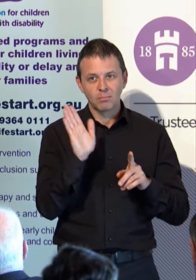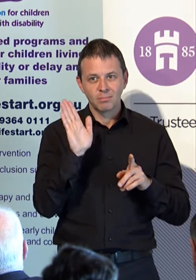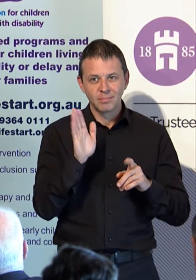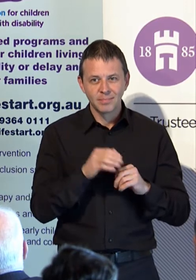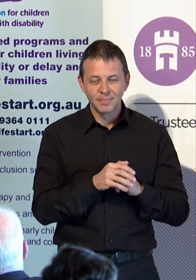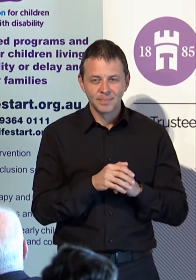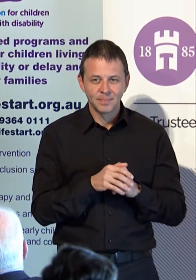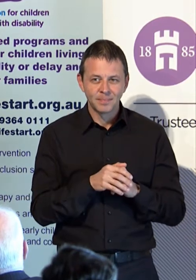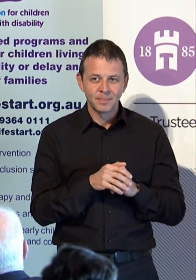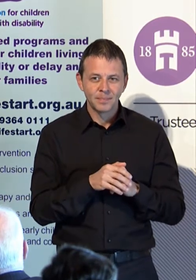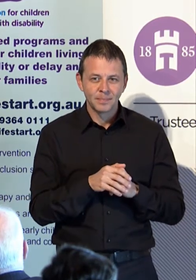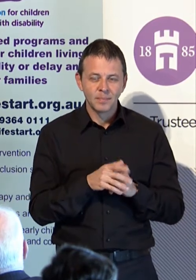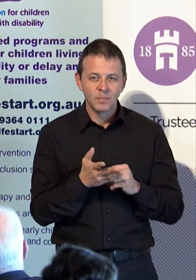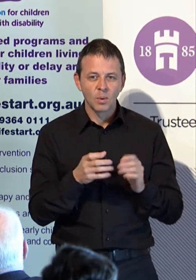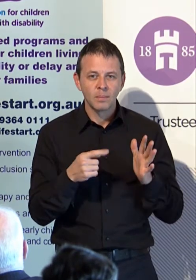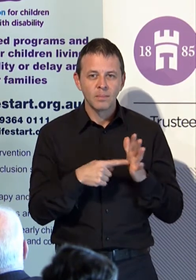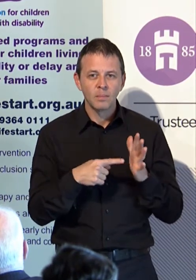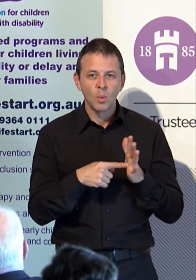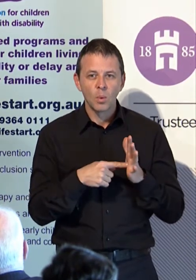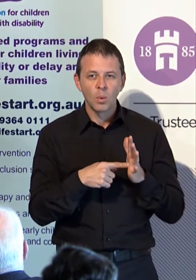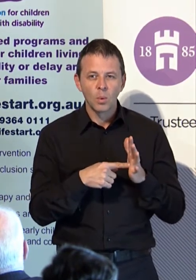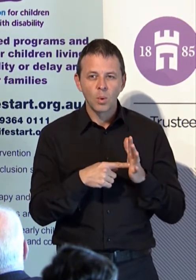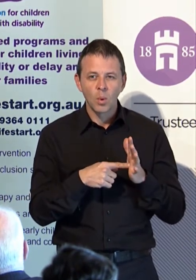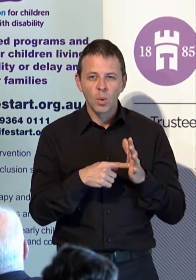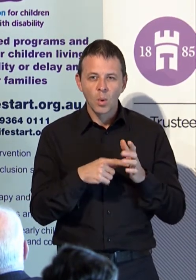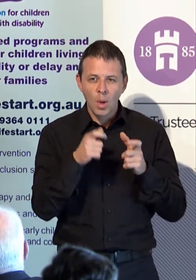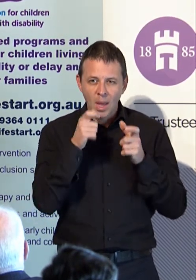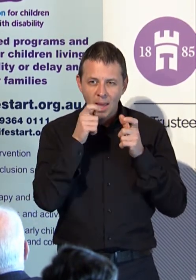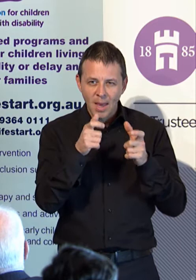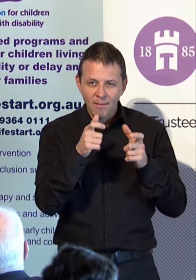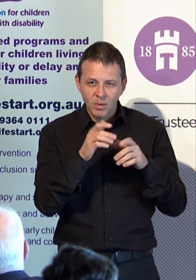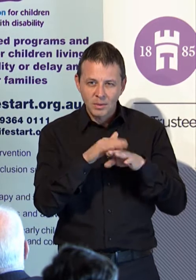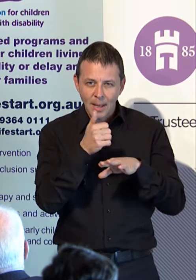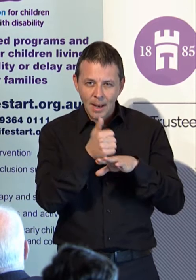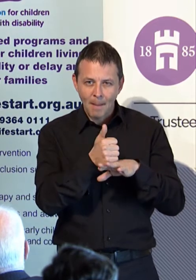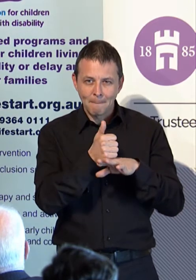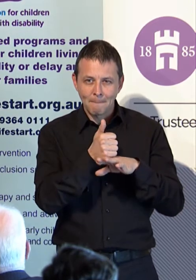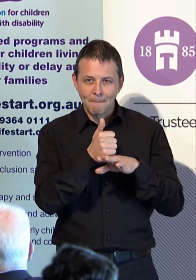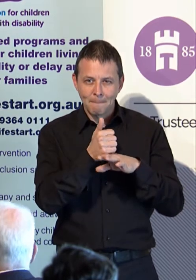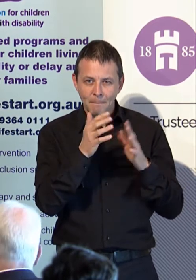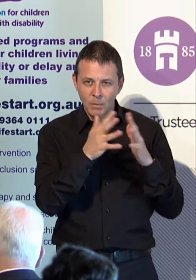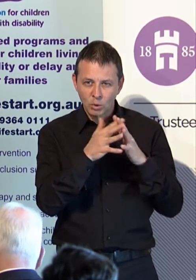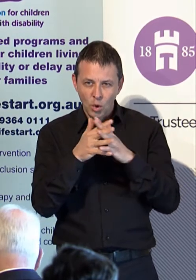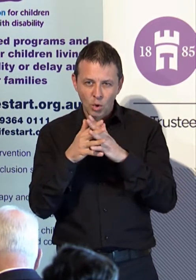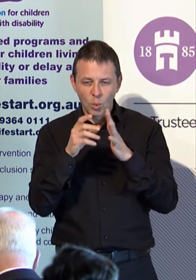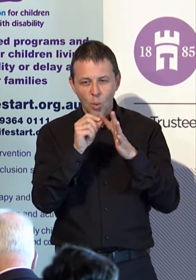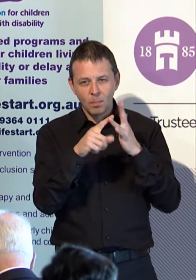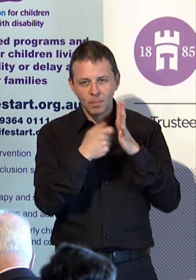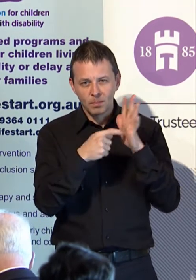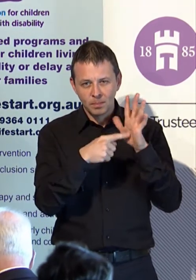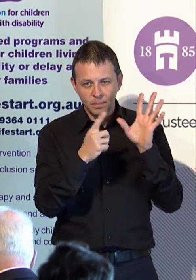the importance of a carefully curated site like this, a curated portal, if you like